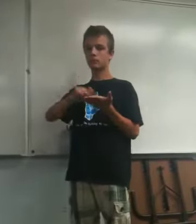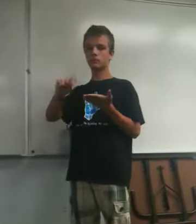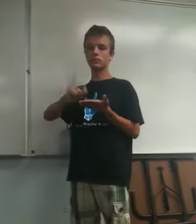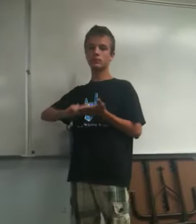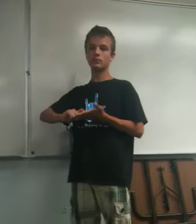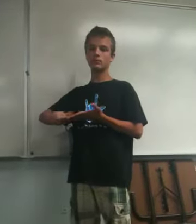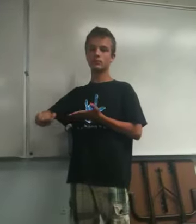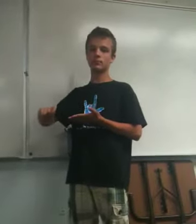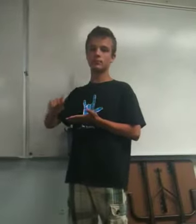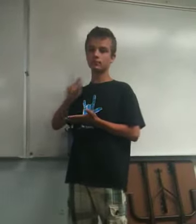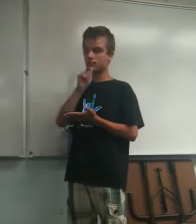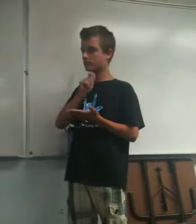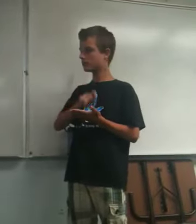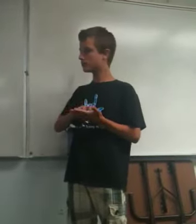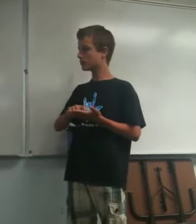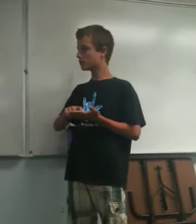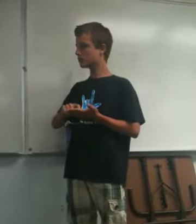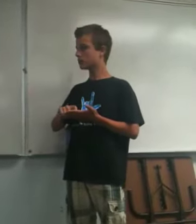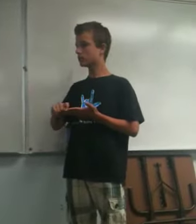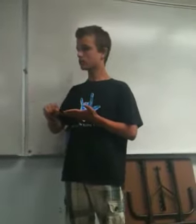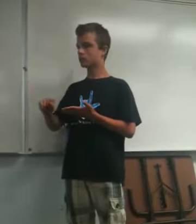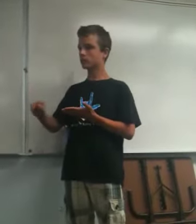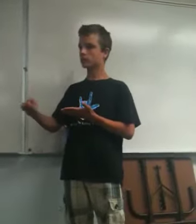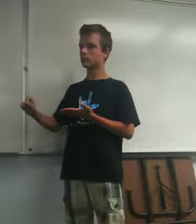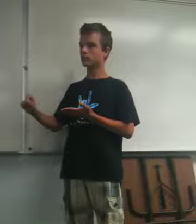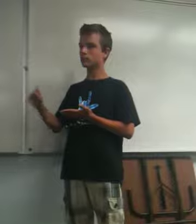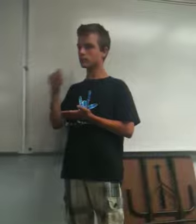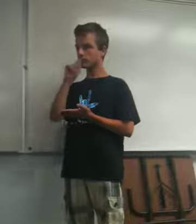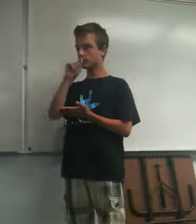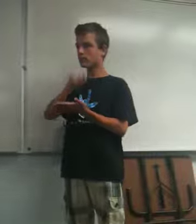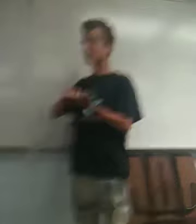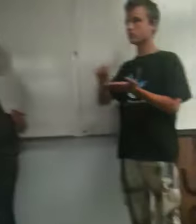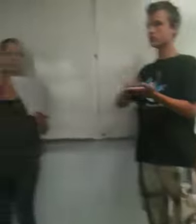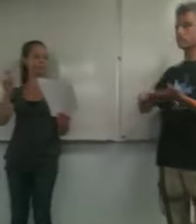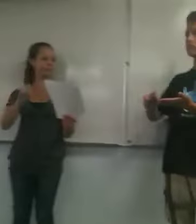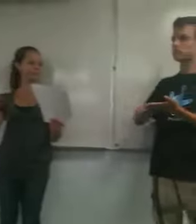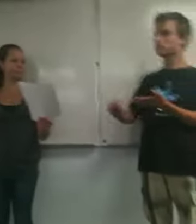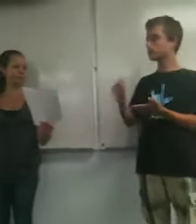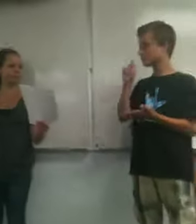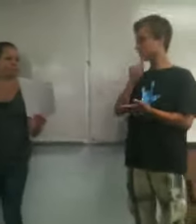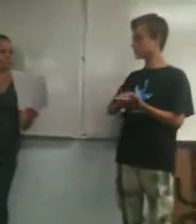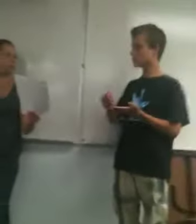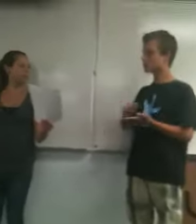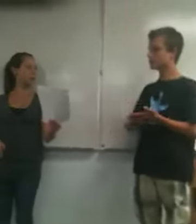Number 1, pencil. So it's kind of like you're writing something.